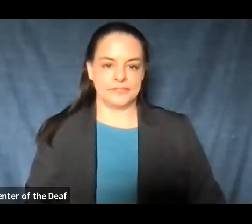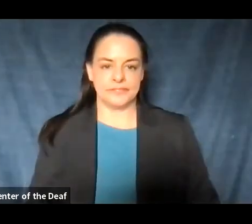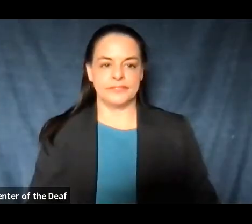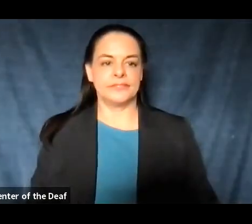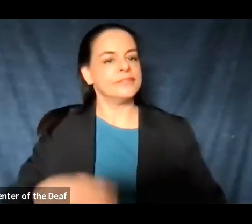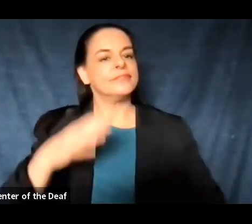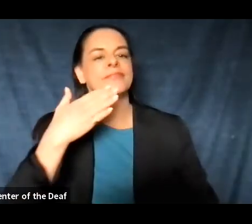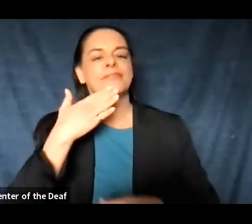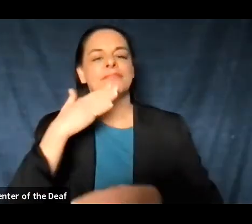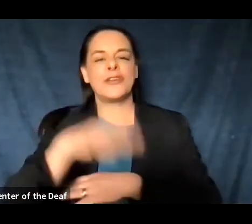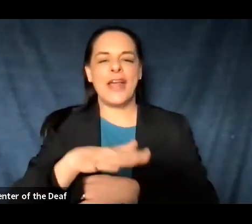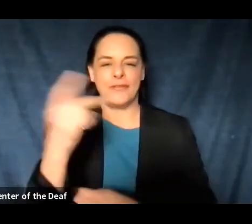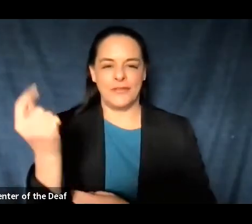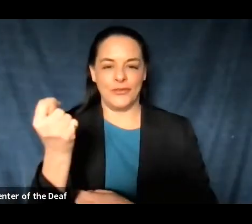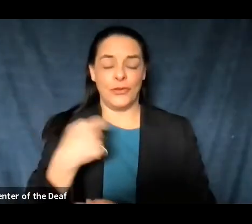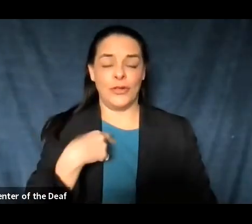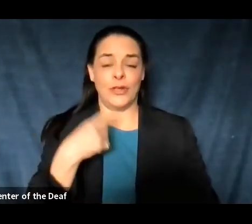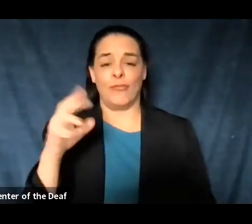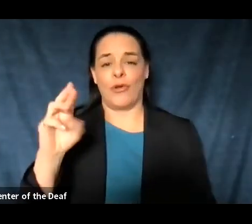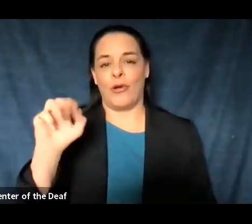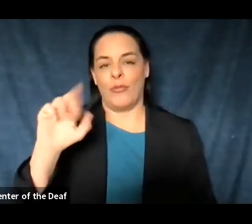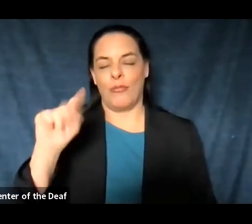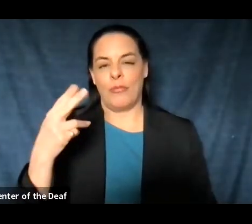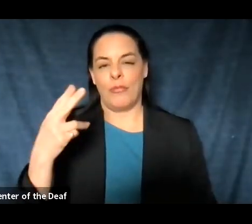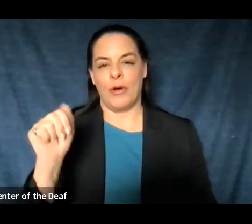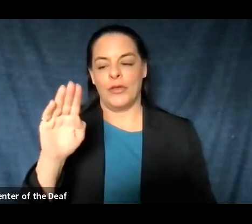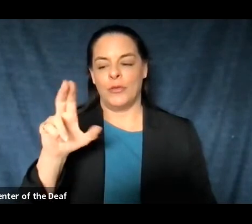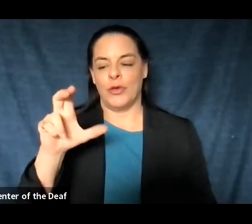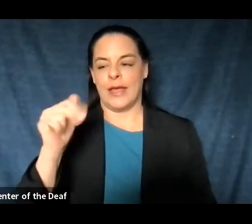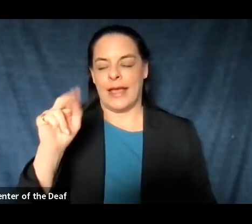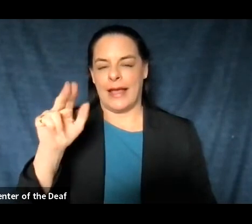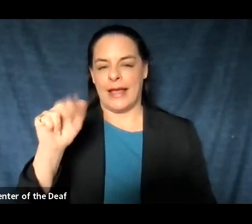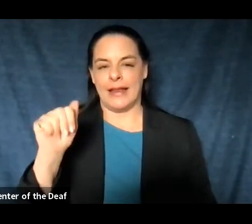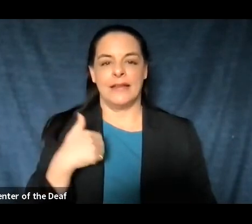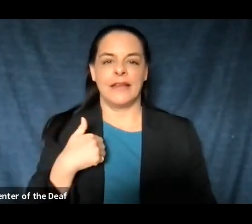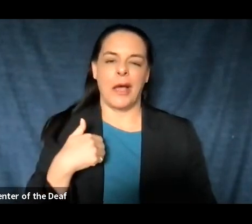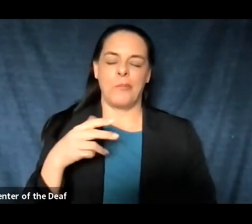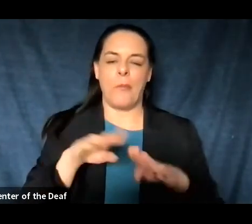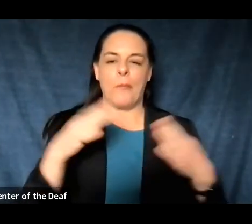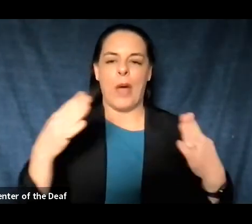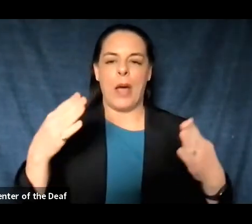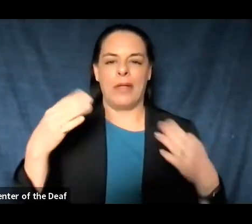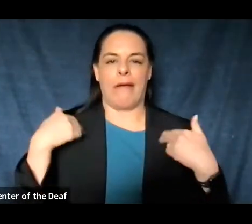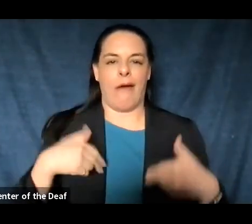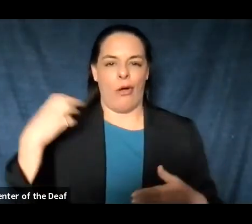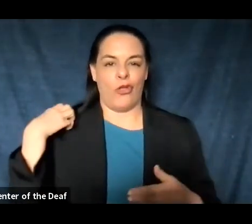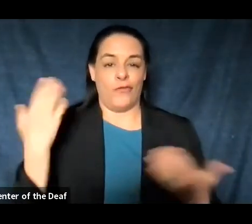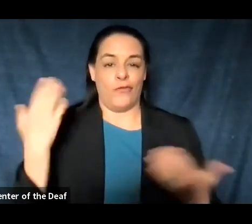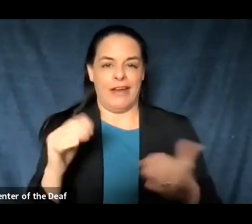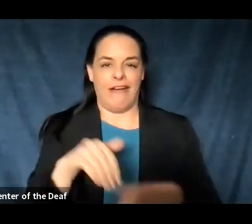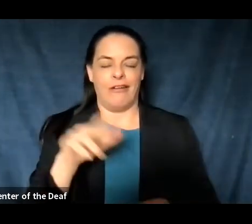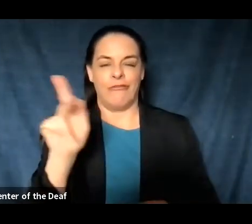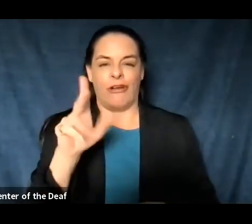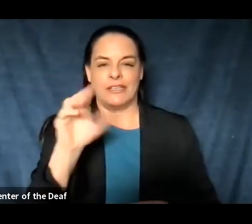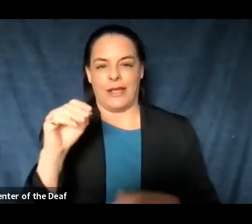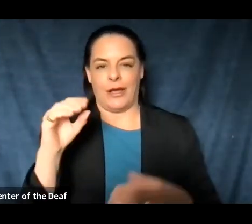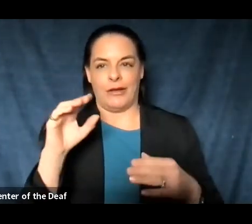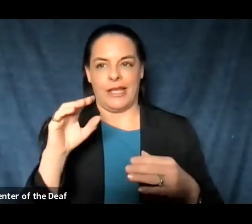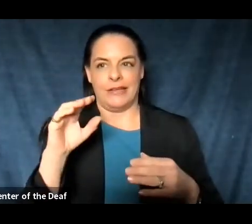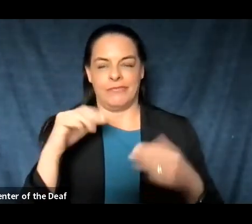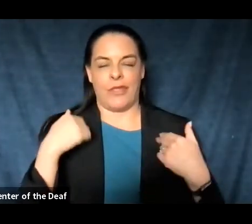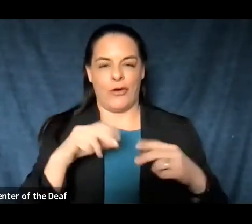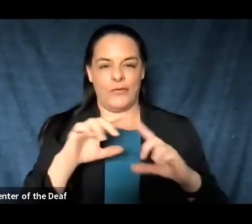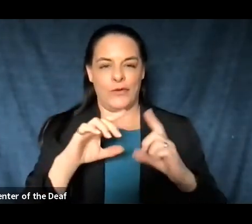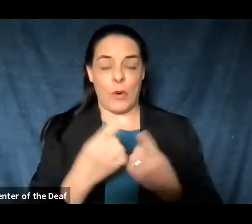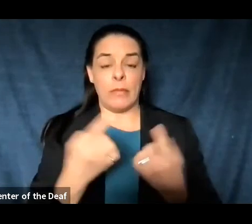Wednesday afternoon. I'm Dr. Martha Buchanan, Senior Director and Public Health Officer here at the Knox County Health Department. Our moment of gratitude